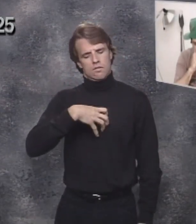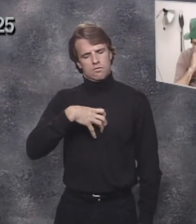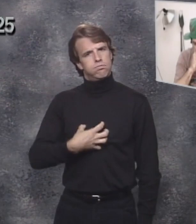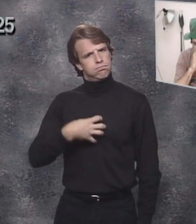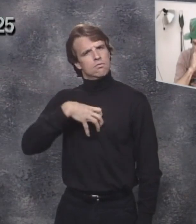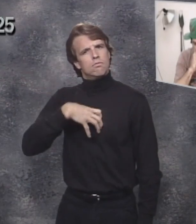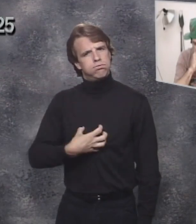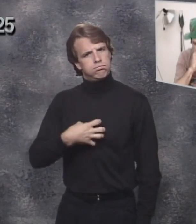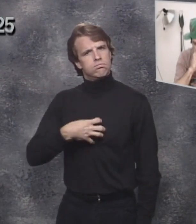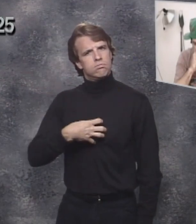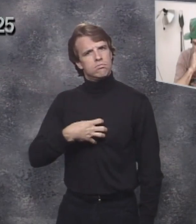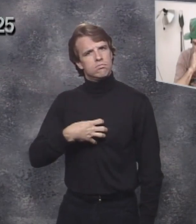Cough.